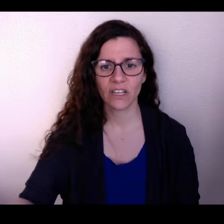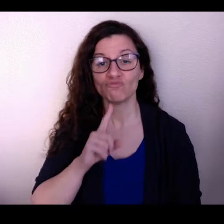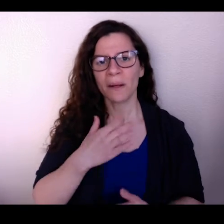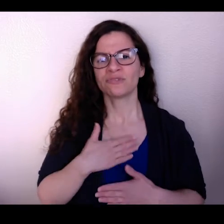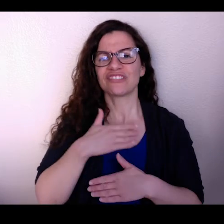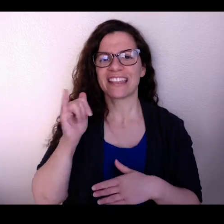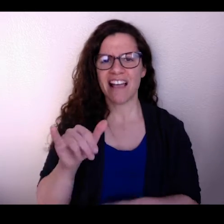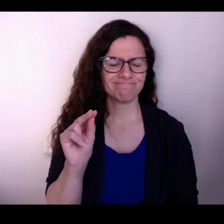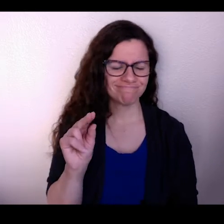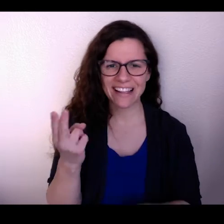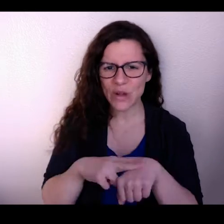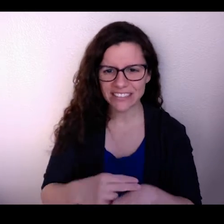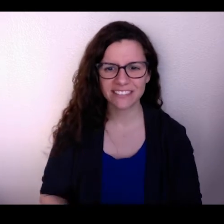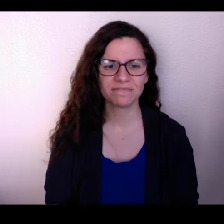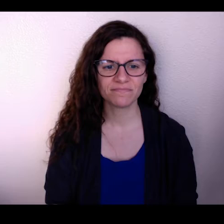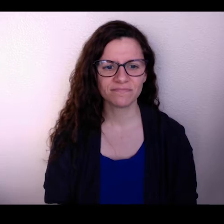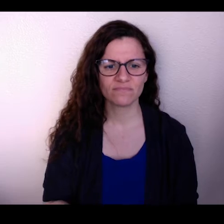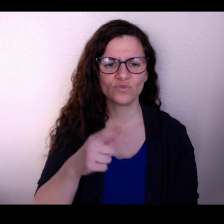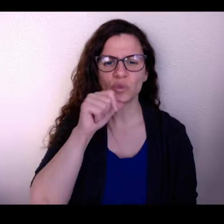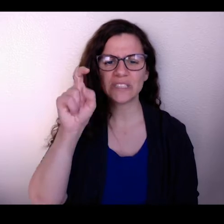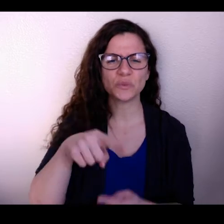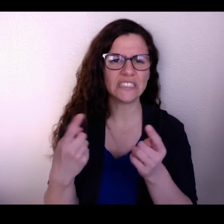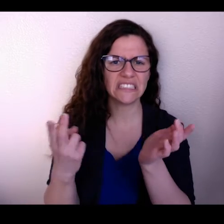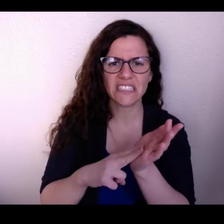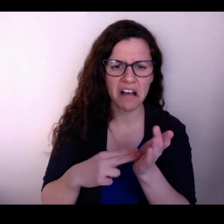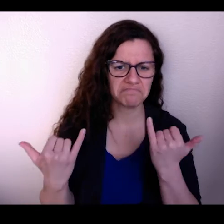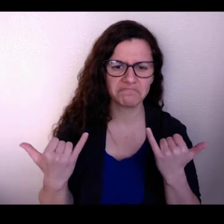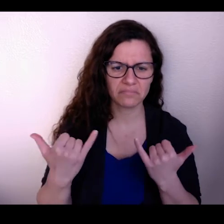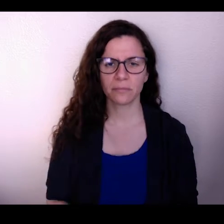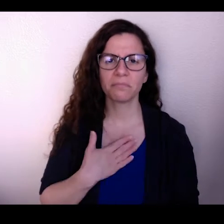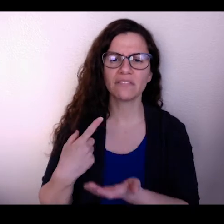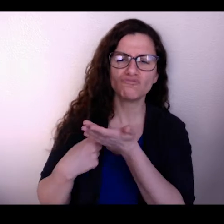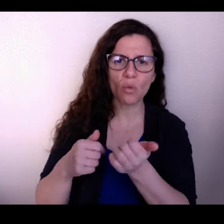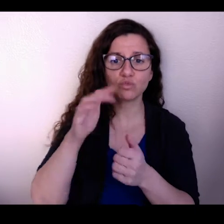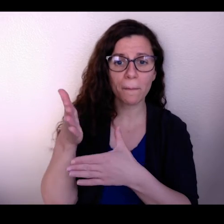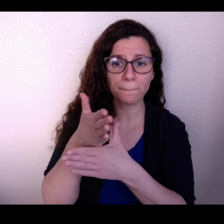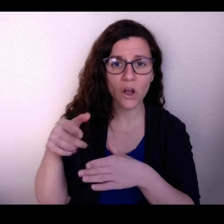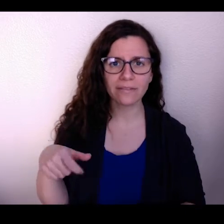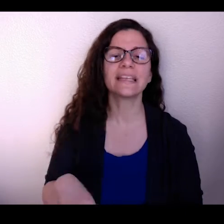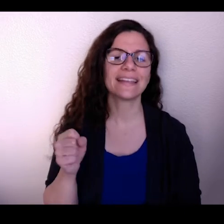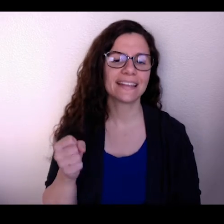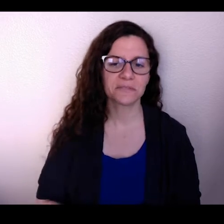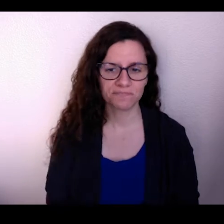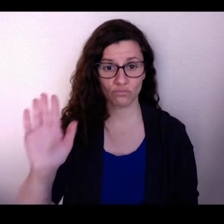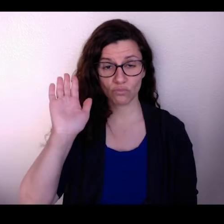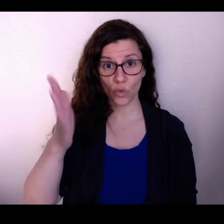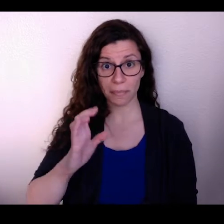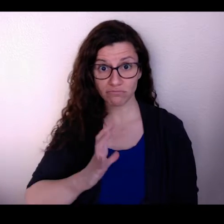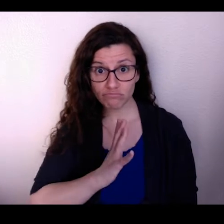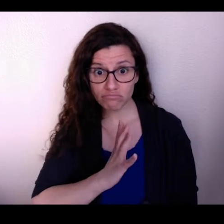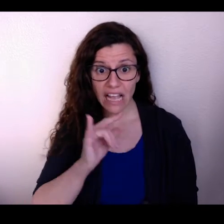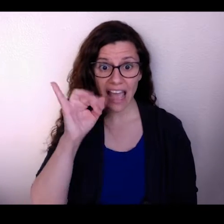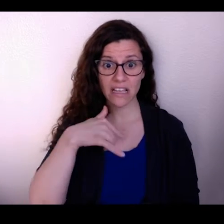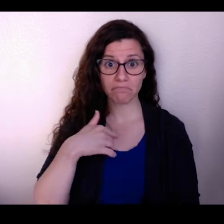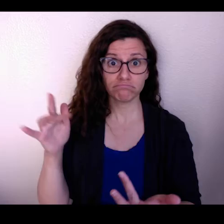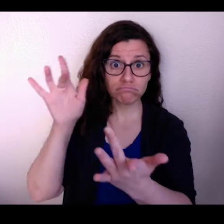that. No, of course you don't need to decide today. Please talk it over with your partner. Yeah. Yeah. Now, would it